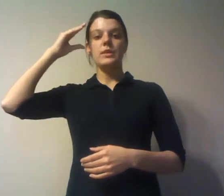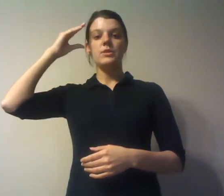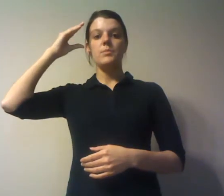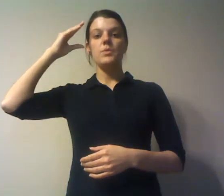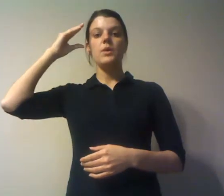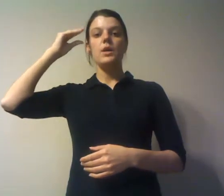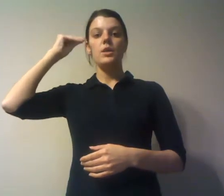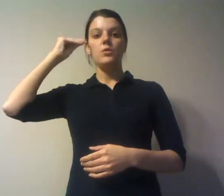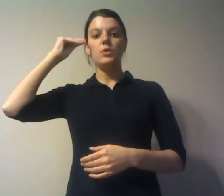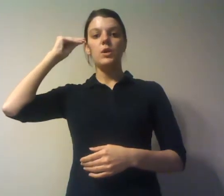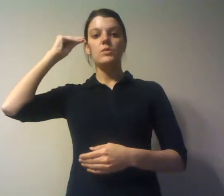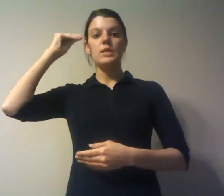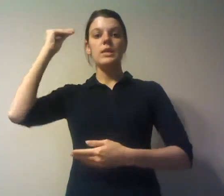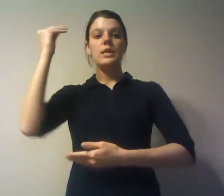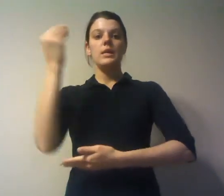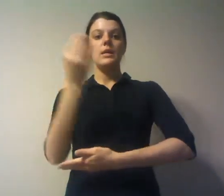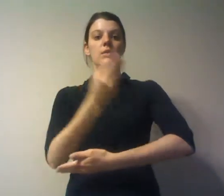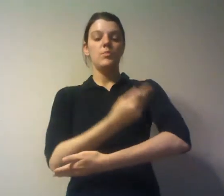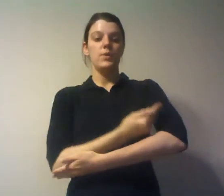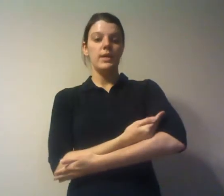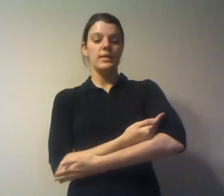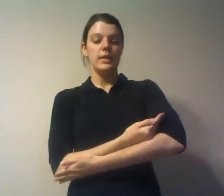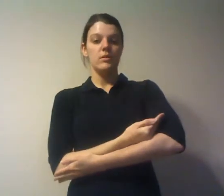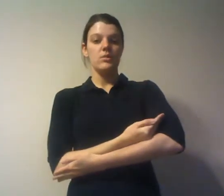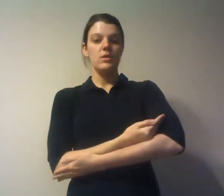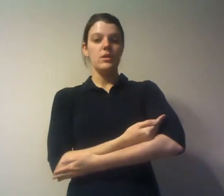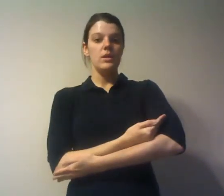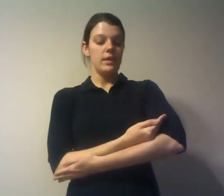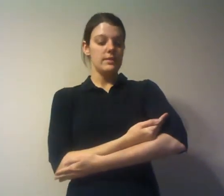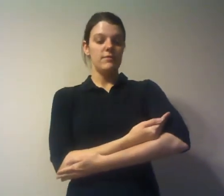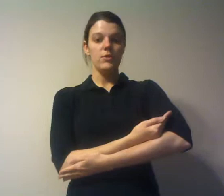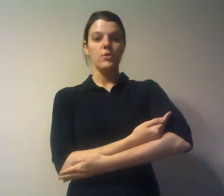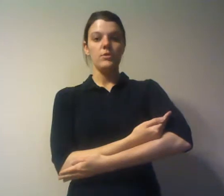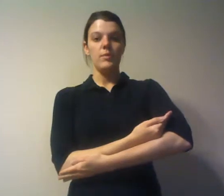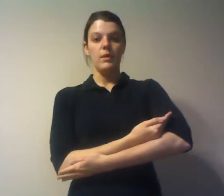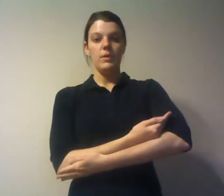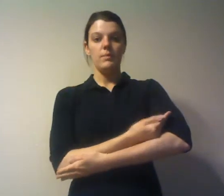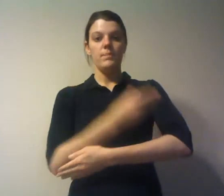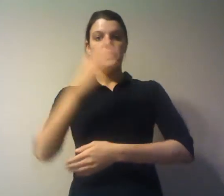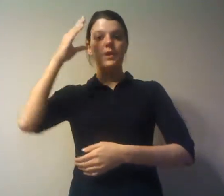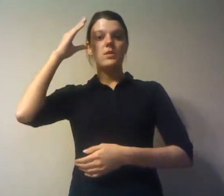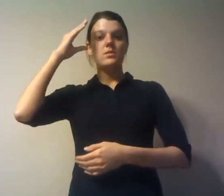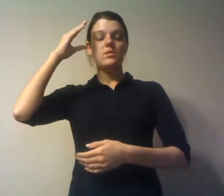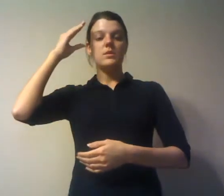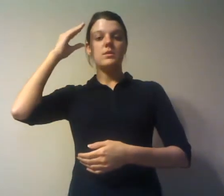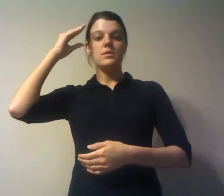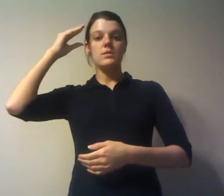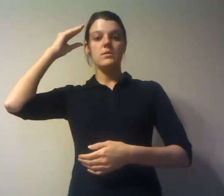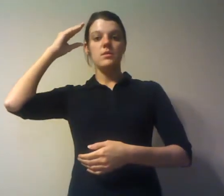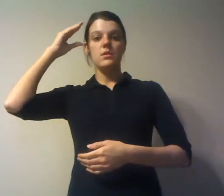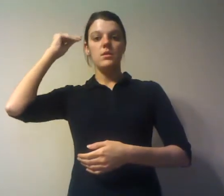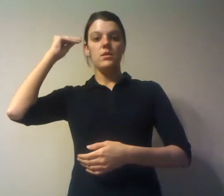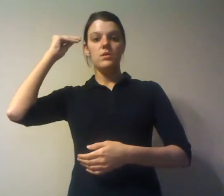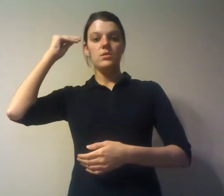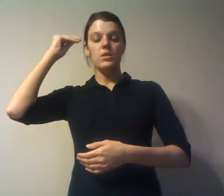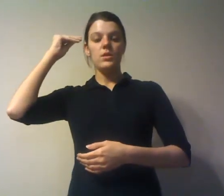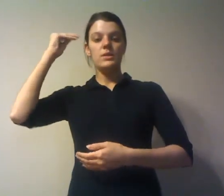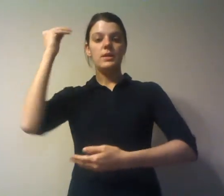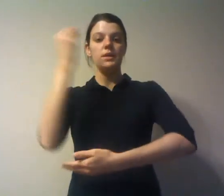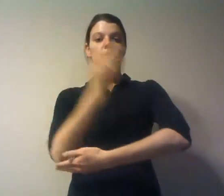of your temple, and you close it, and then you bring it down as if you're holding a baby. So this is, just close it